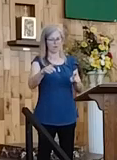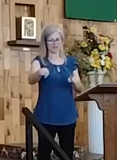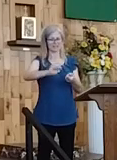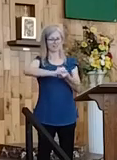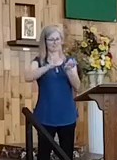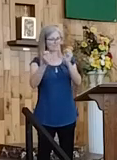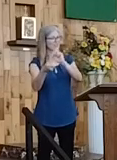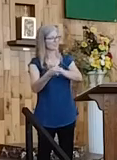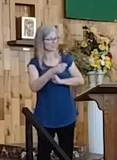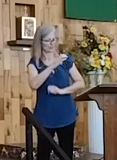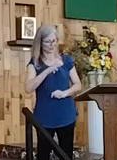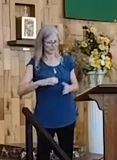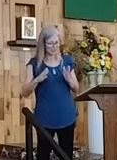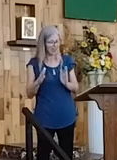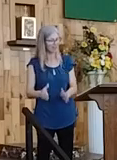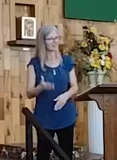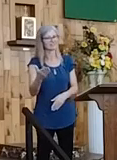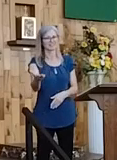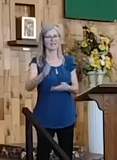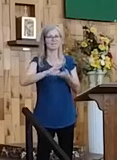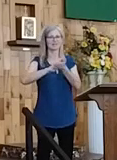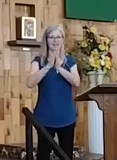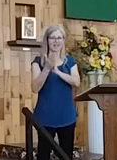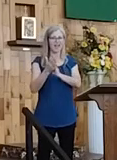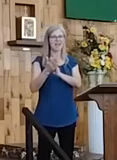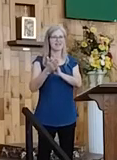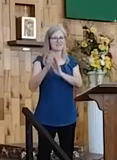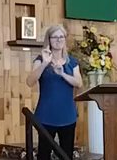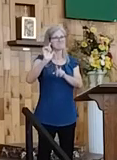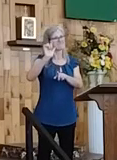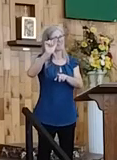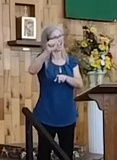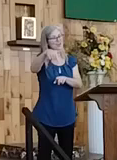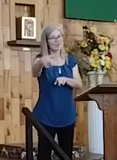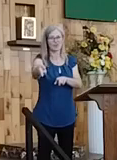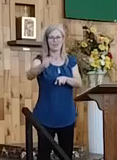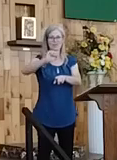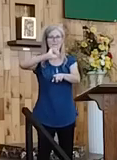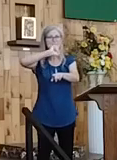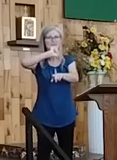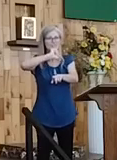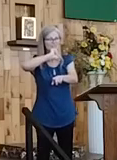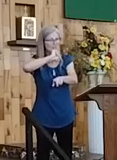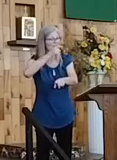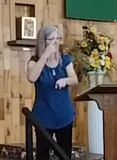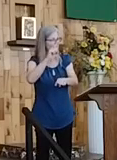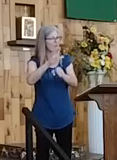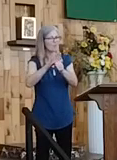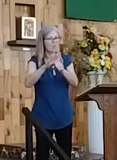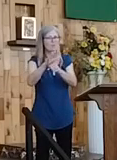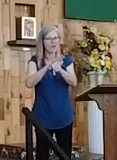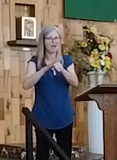to Christianity and became eventually the bishop of the local area. And